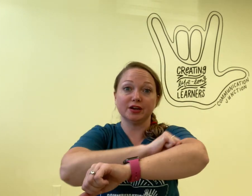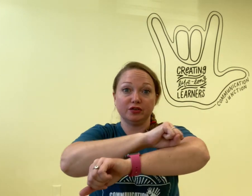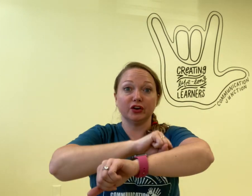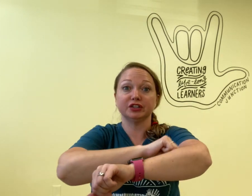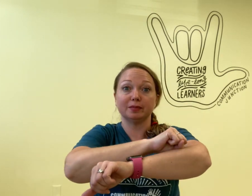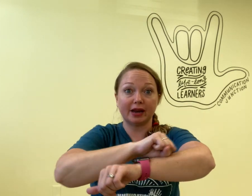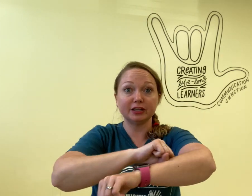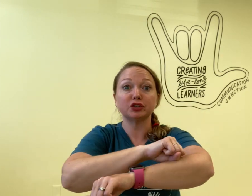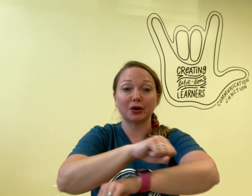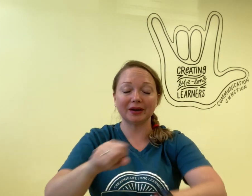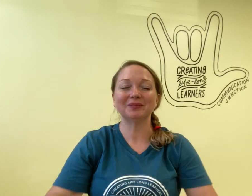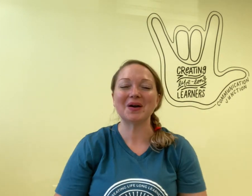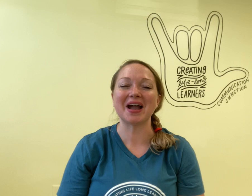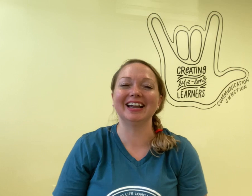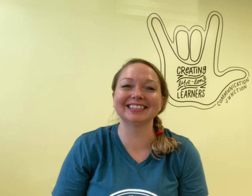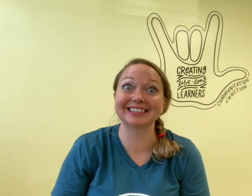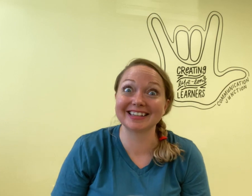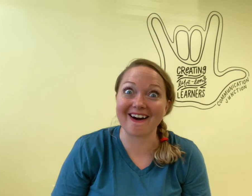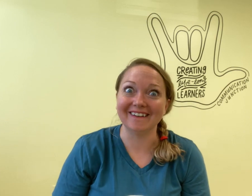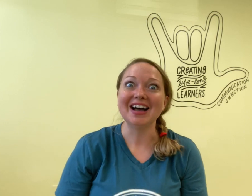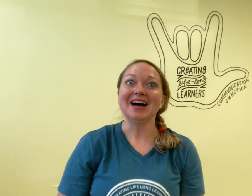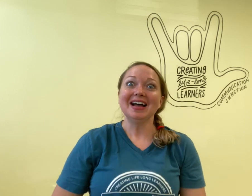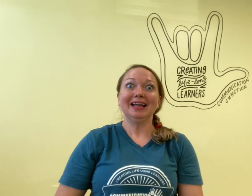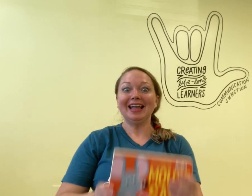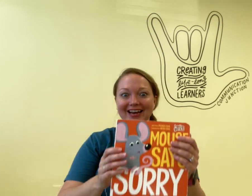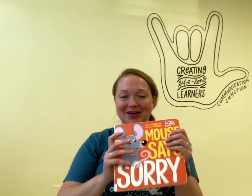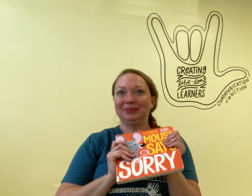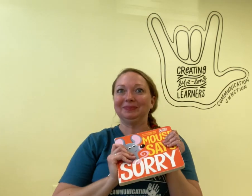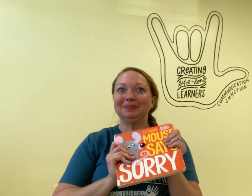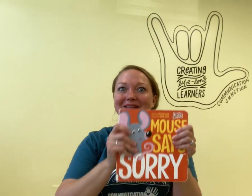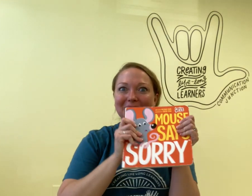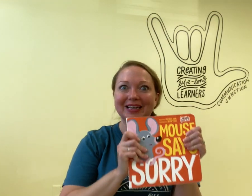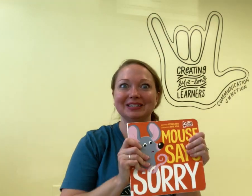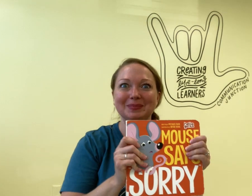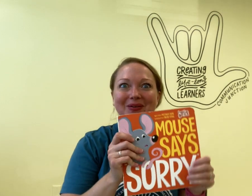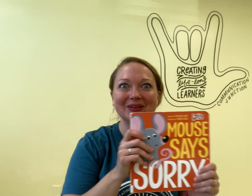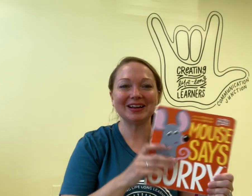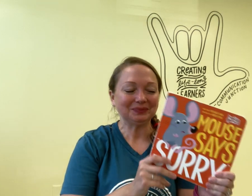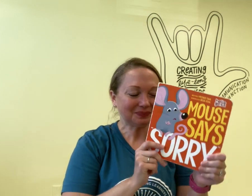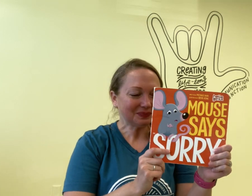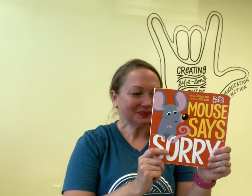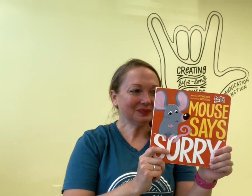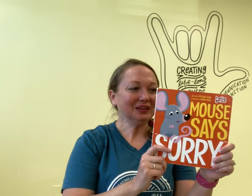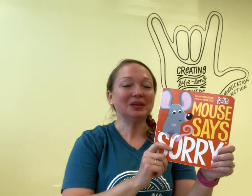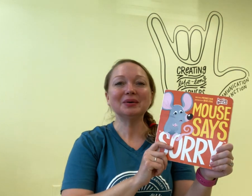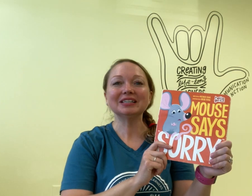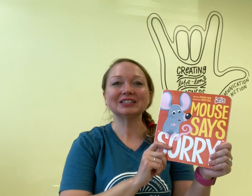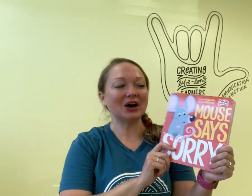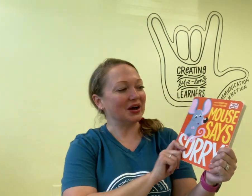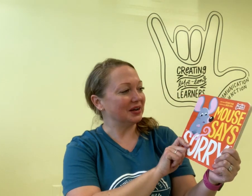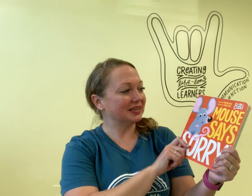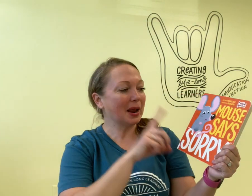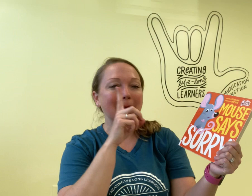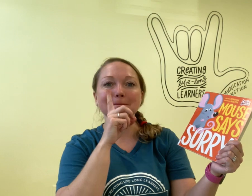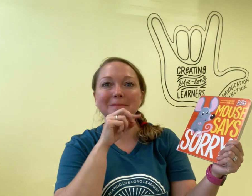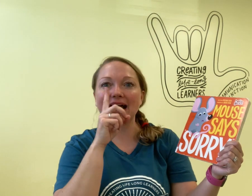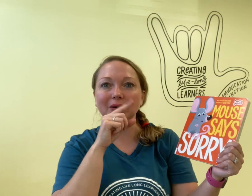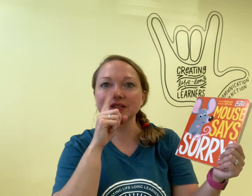hurt somebody, sorry. Okay, so anywho, Miss Whitney, get to the book, right? The book is called Mouse. So